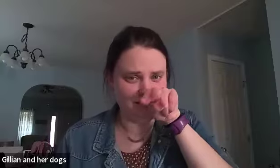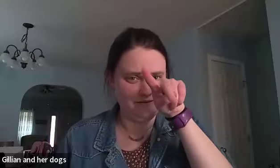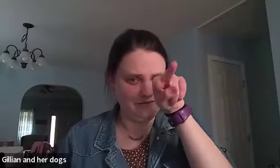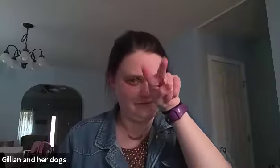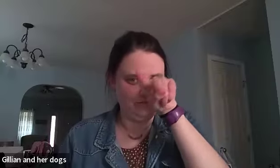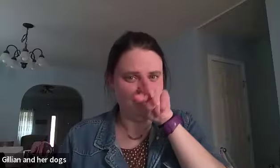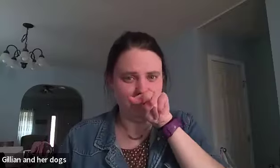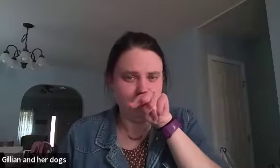but the